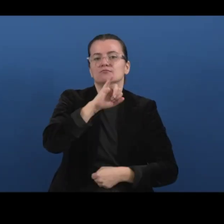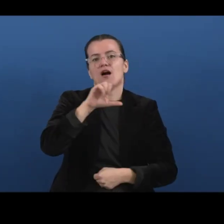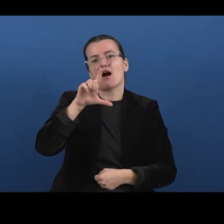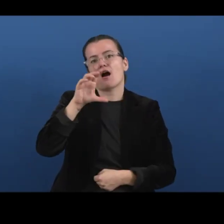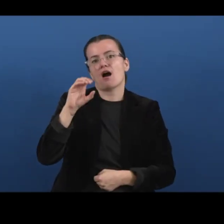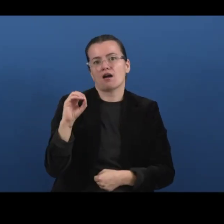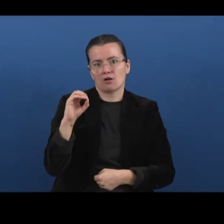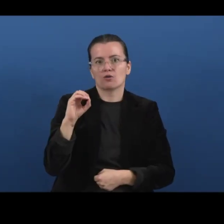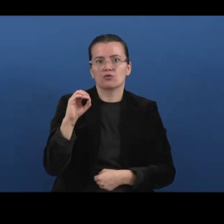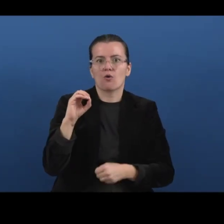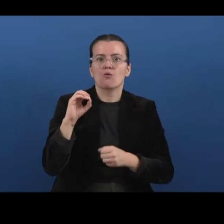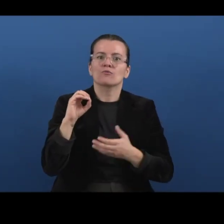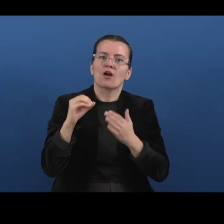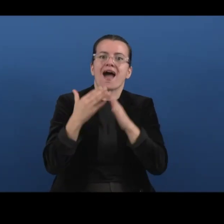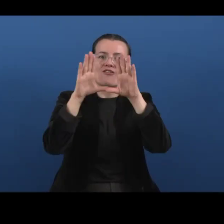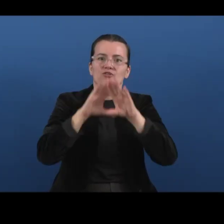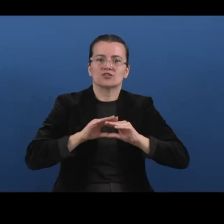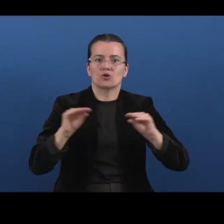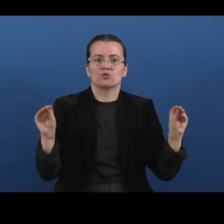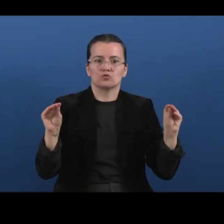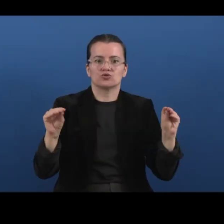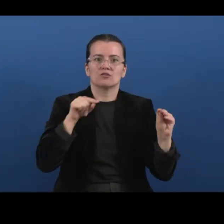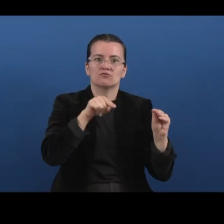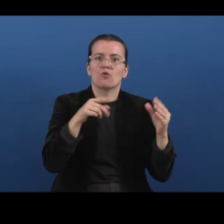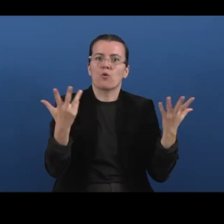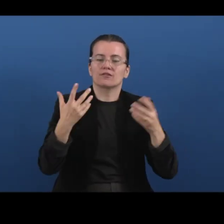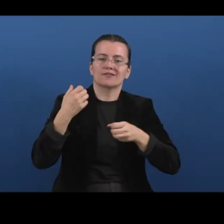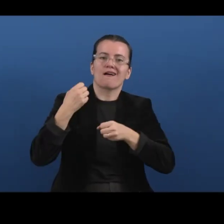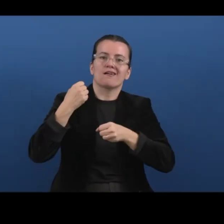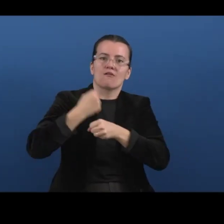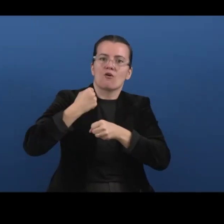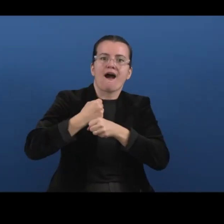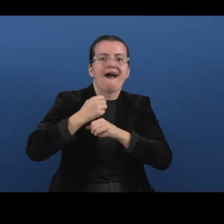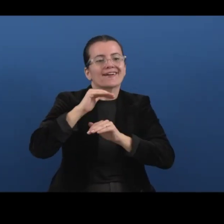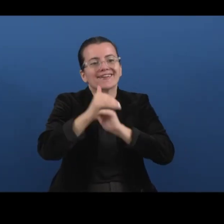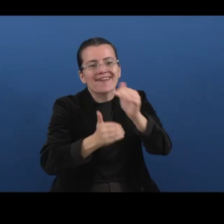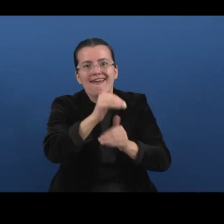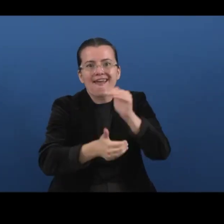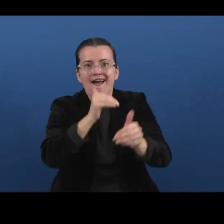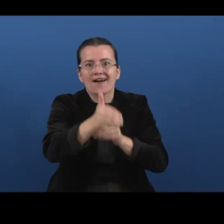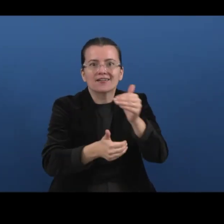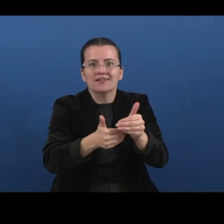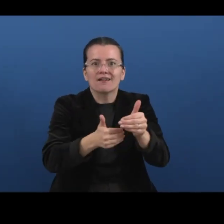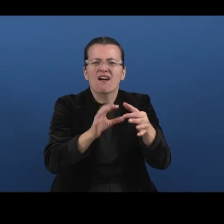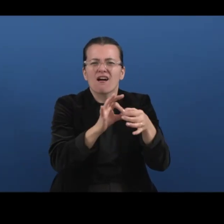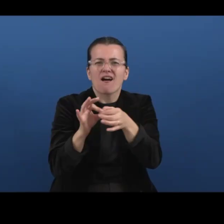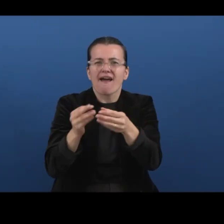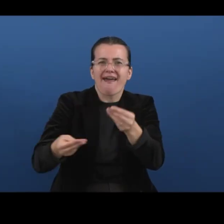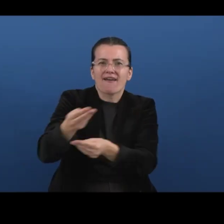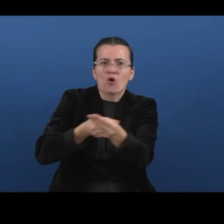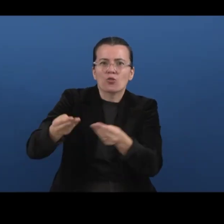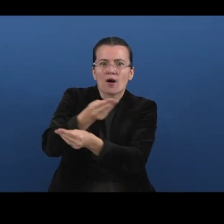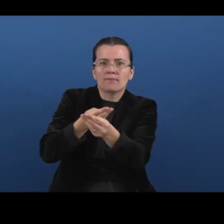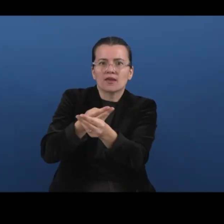economy. This is a milestone resolution because for the first time there was a really explicit recognition of the importance of the